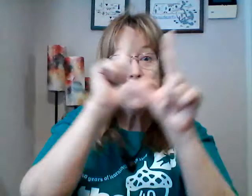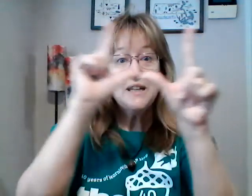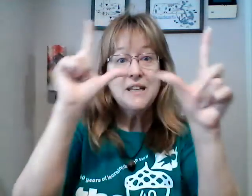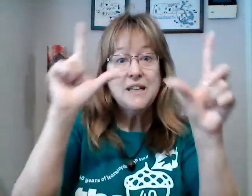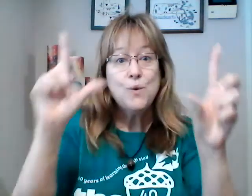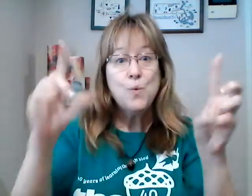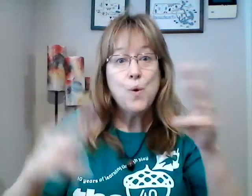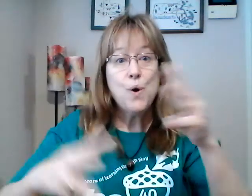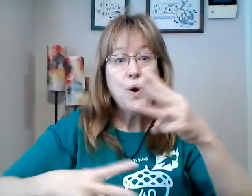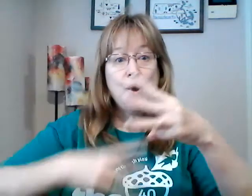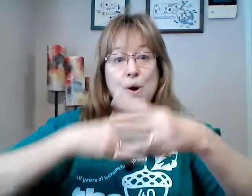world